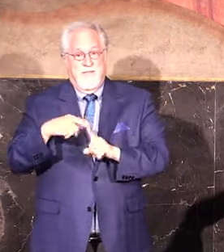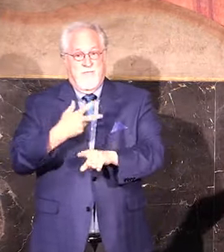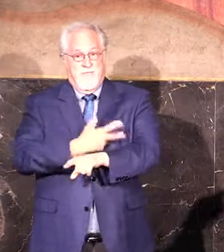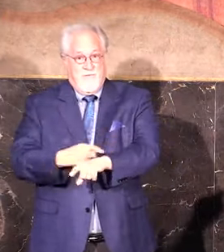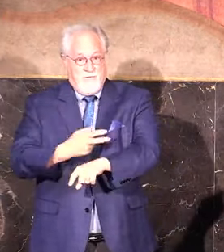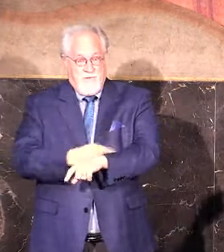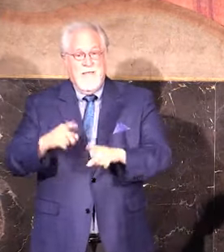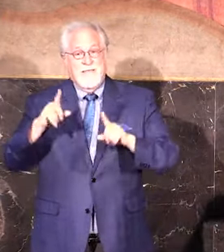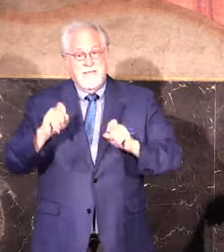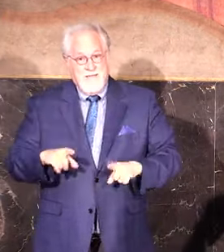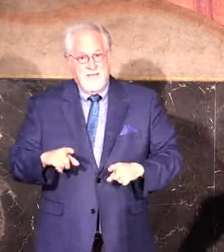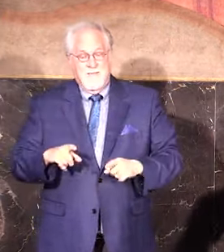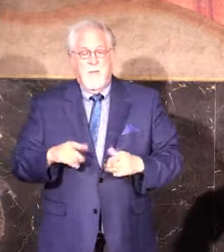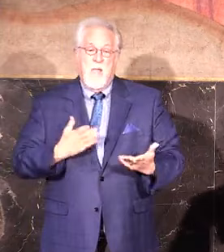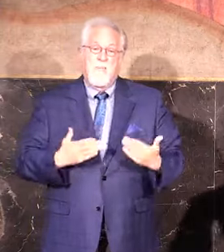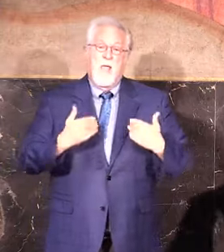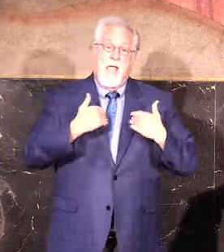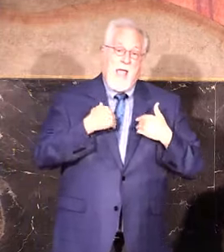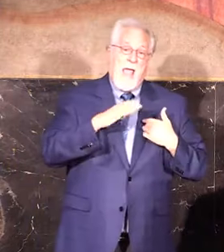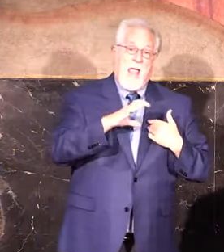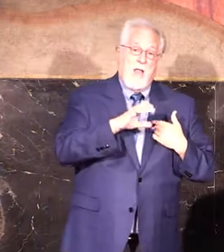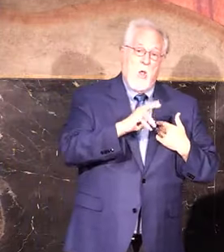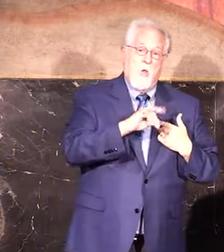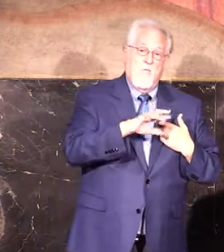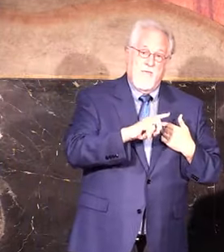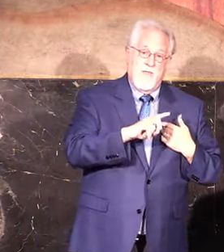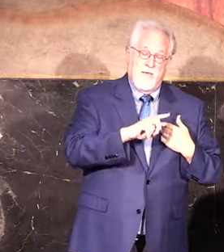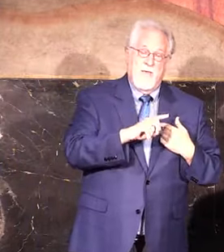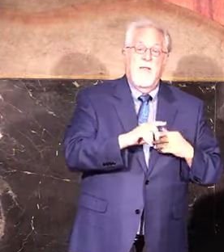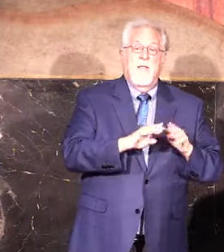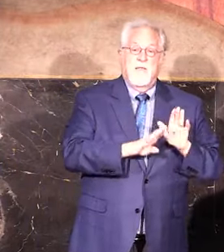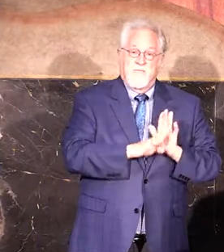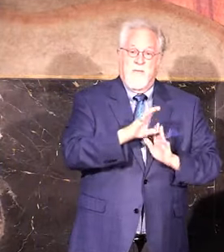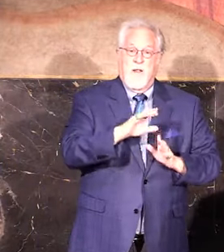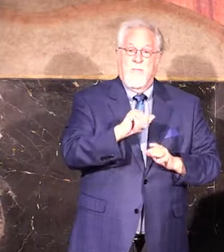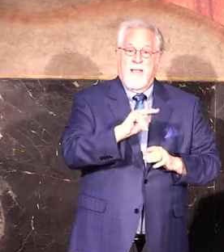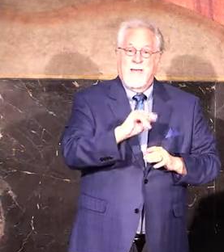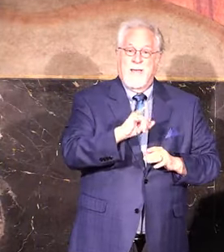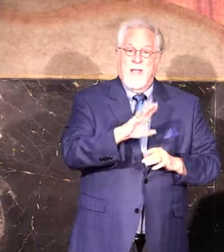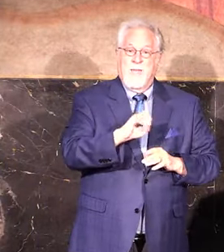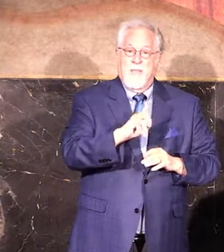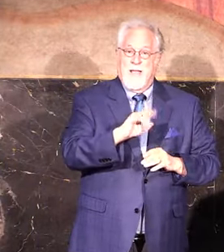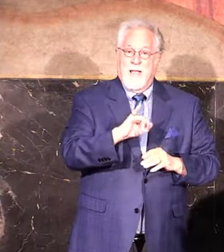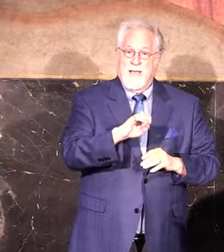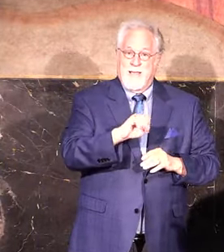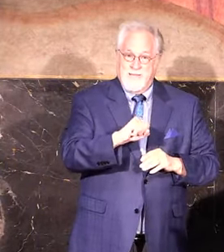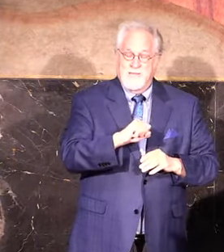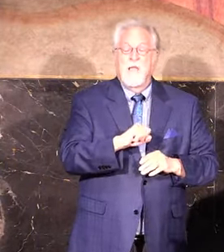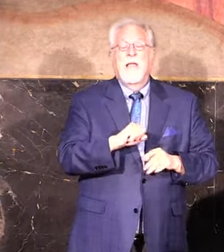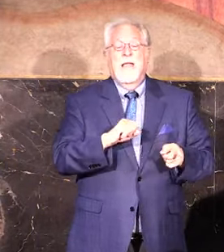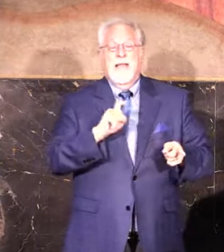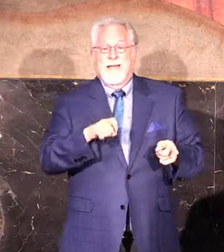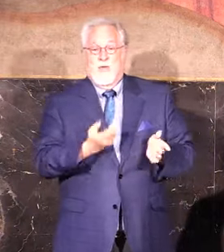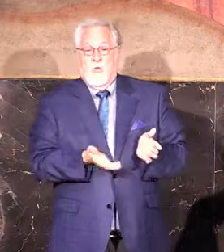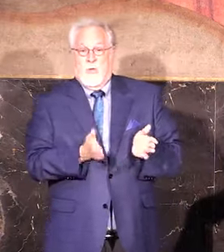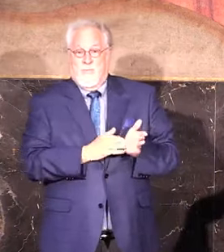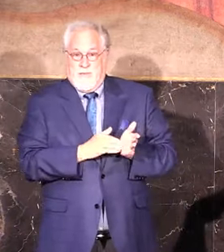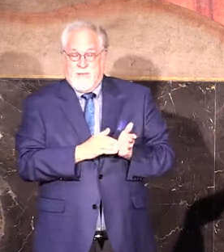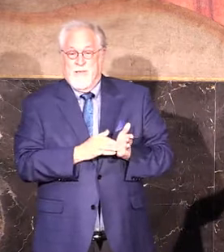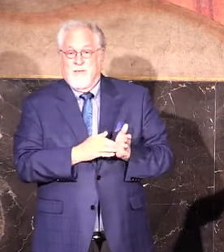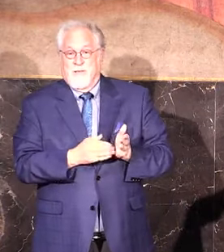they may have had COVID-19 and developed antibodies, they need to repeat that with at least one more serology